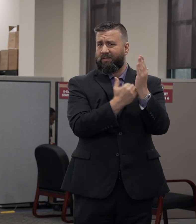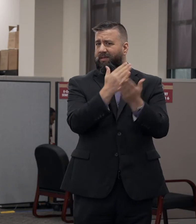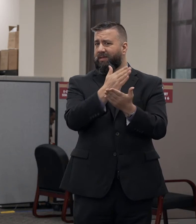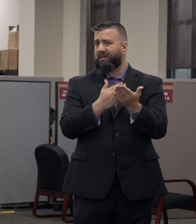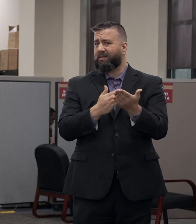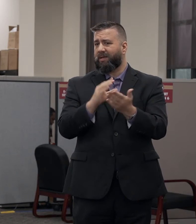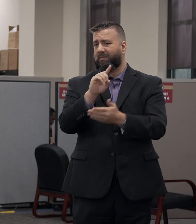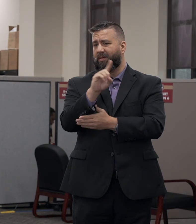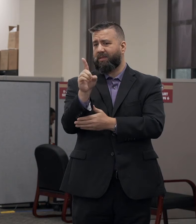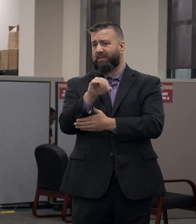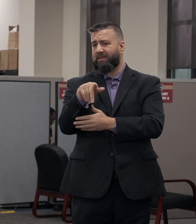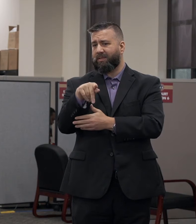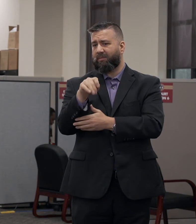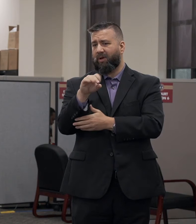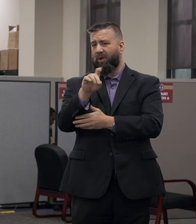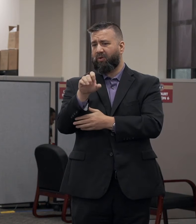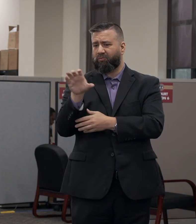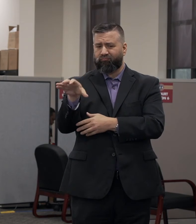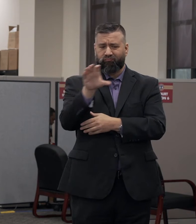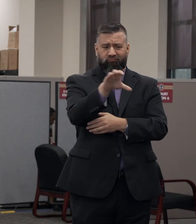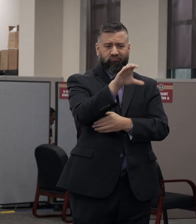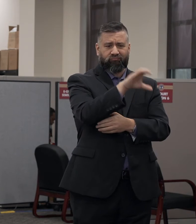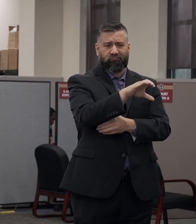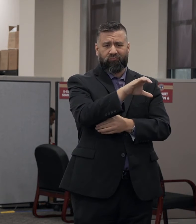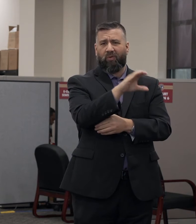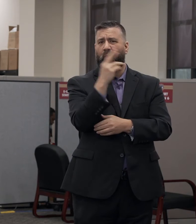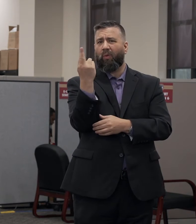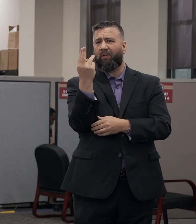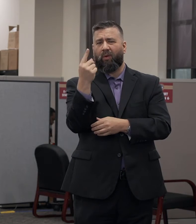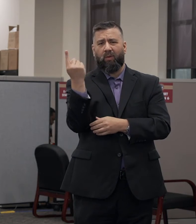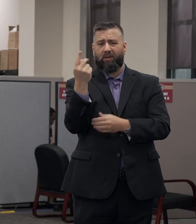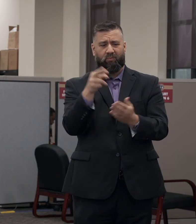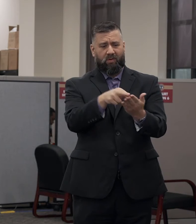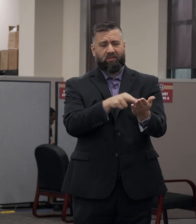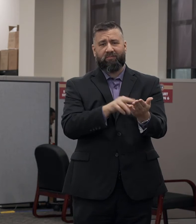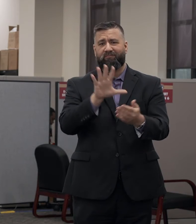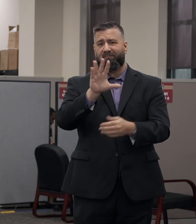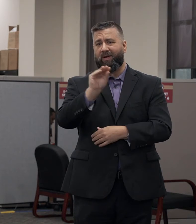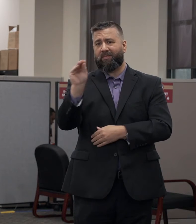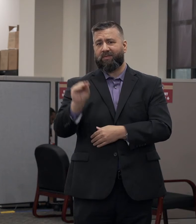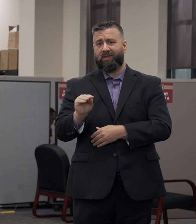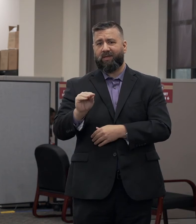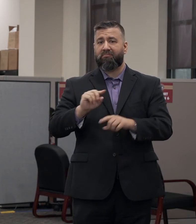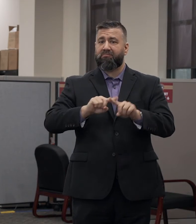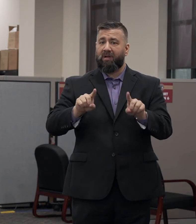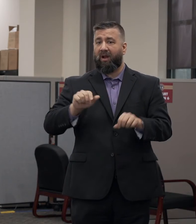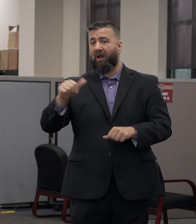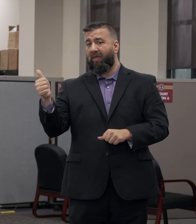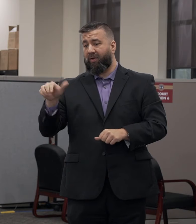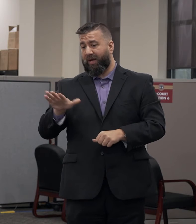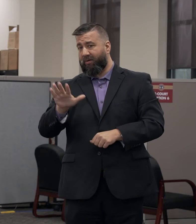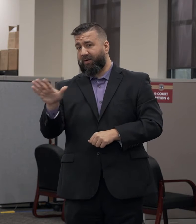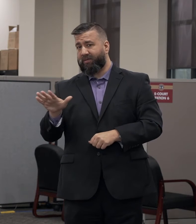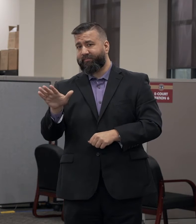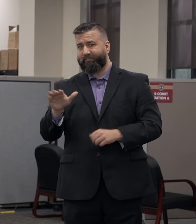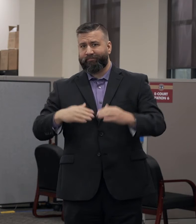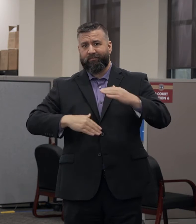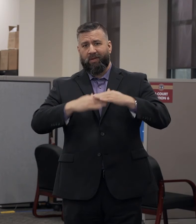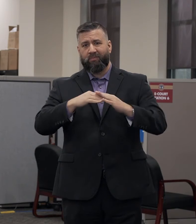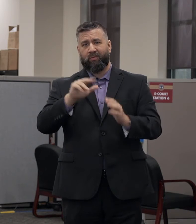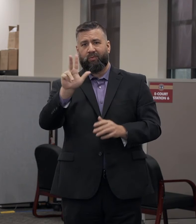registering at around 5% of their residents, while others in St. Louis County have pre-registered up to